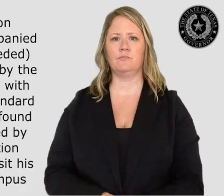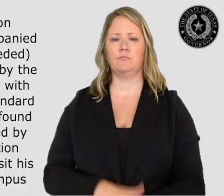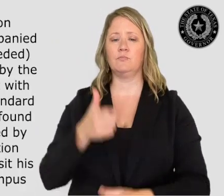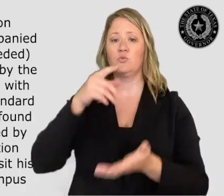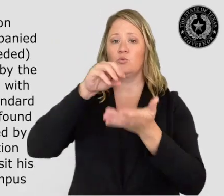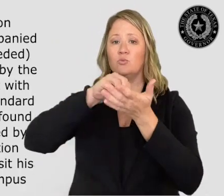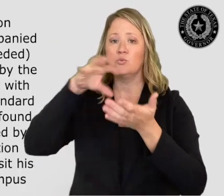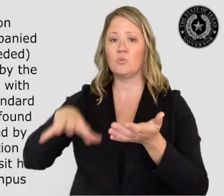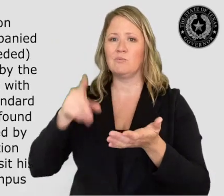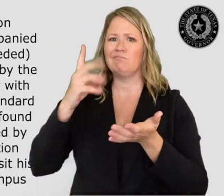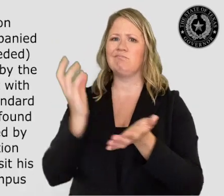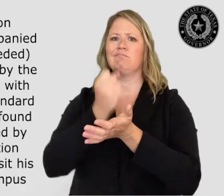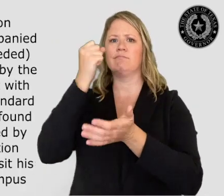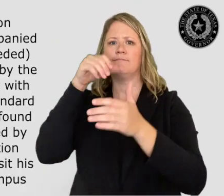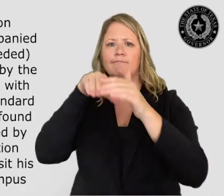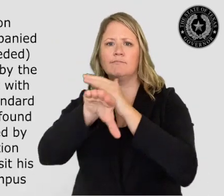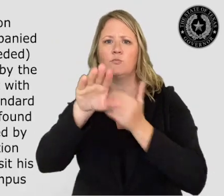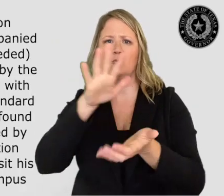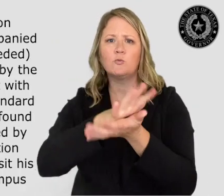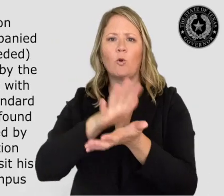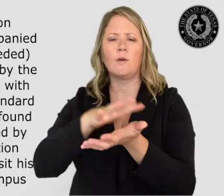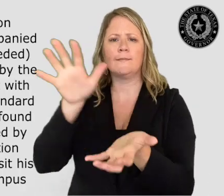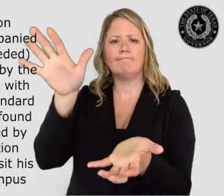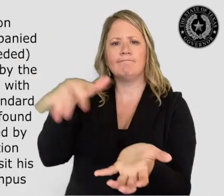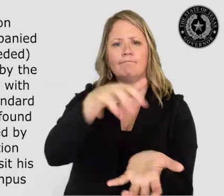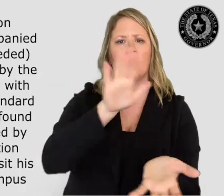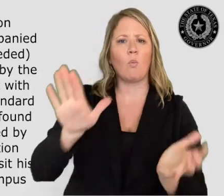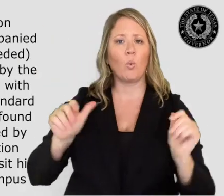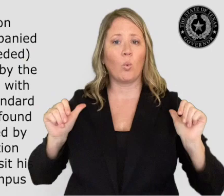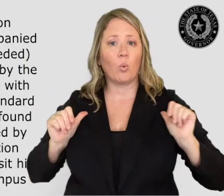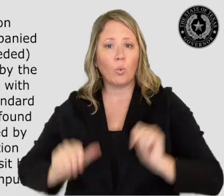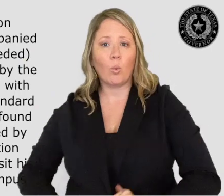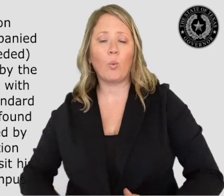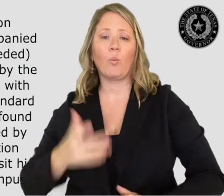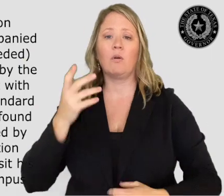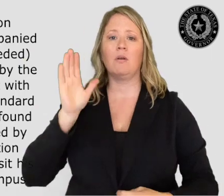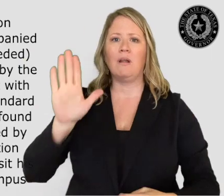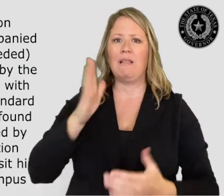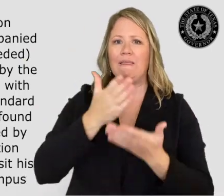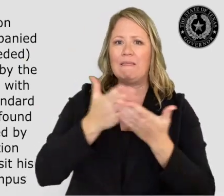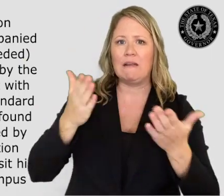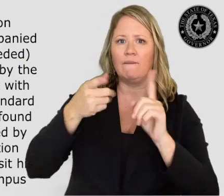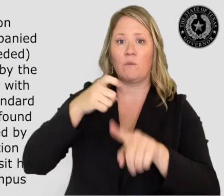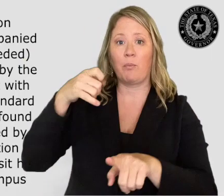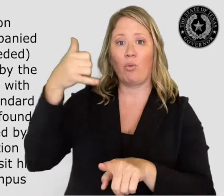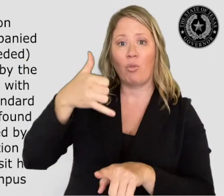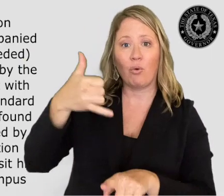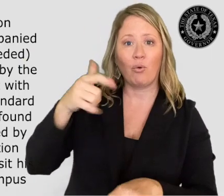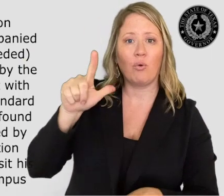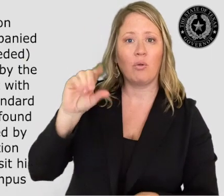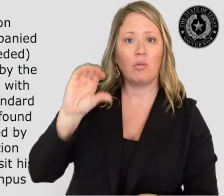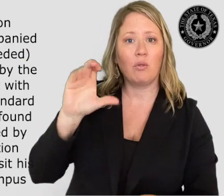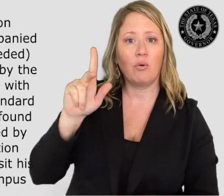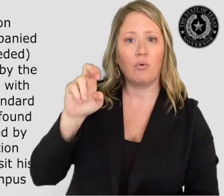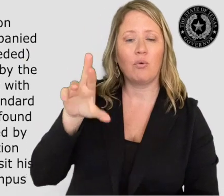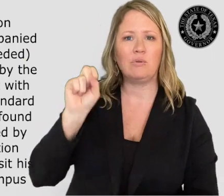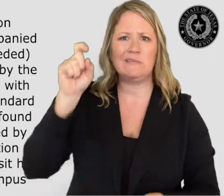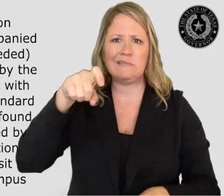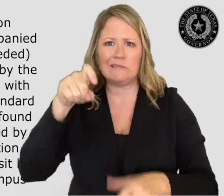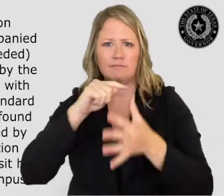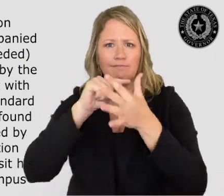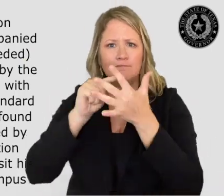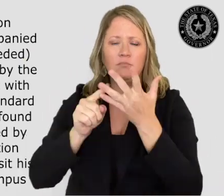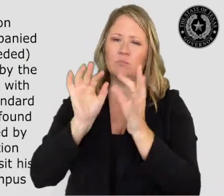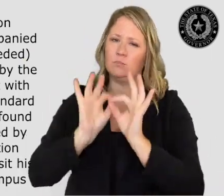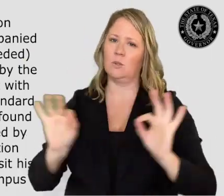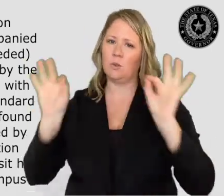Public education students, accompanied by an adult if needed, may, as allowed by the school, consistent with the minimum standard health protocols found